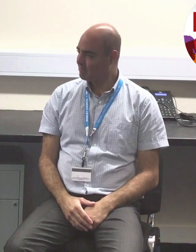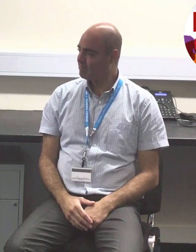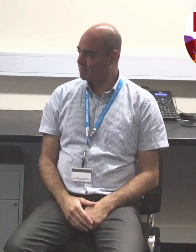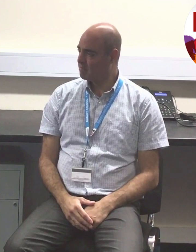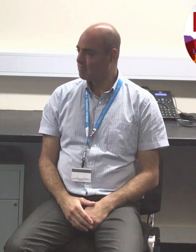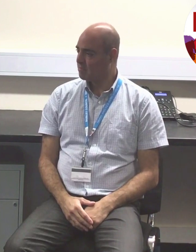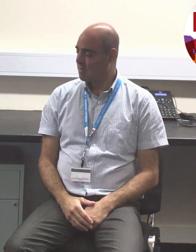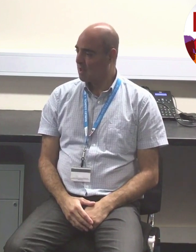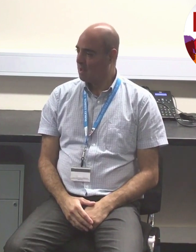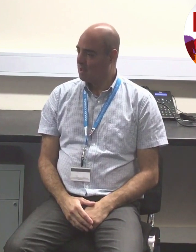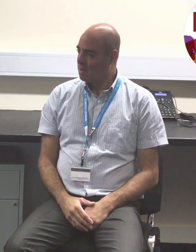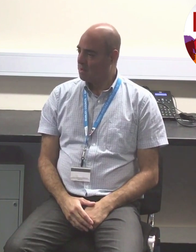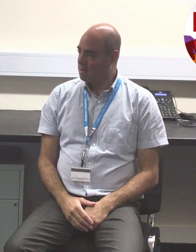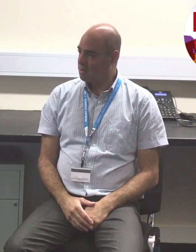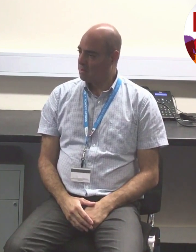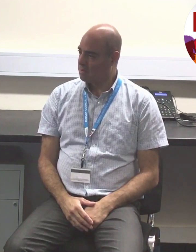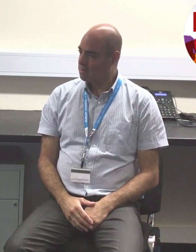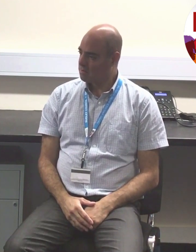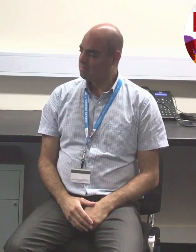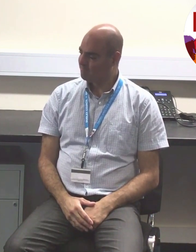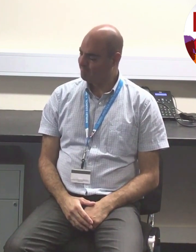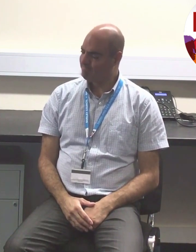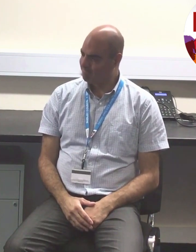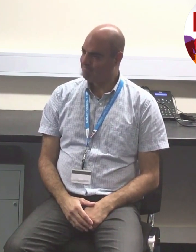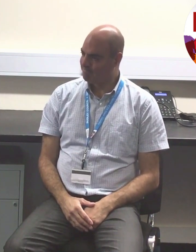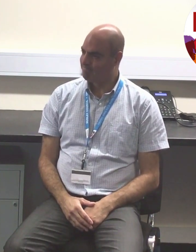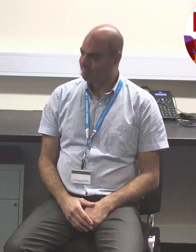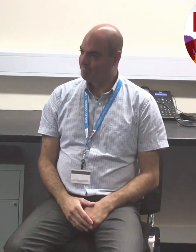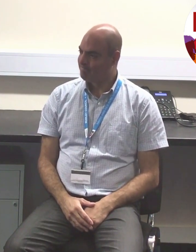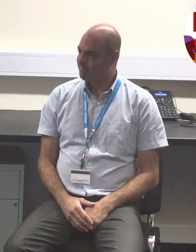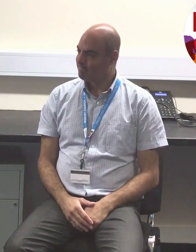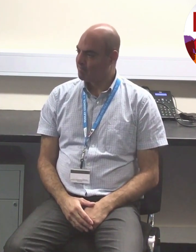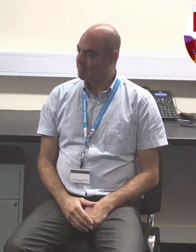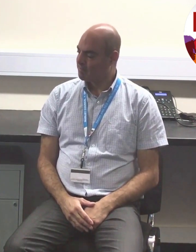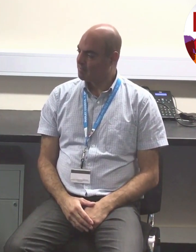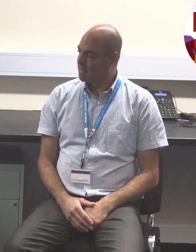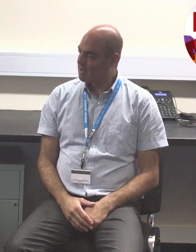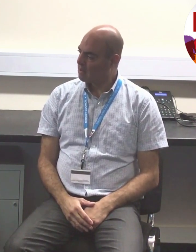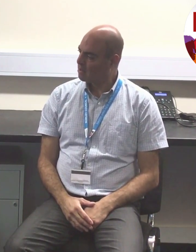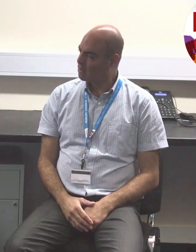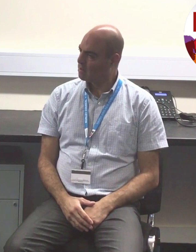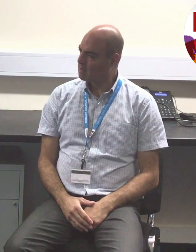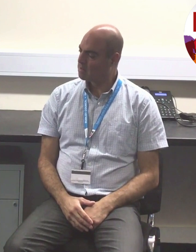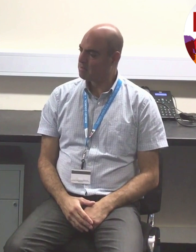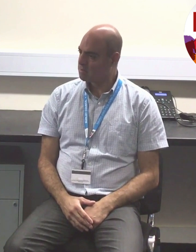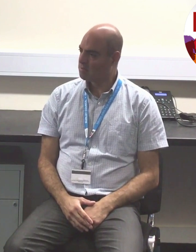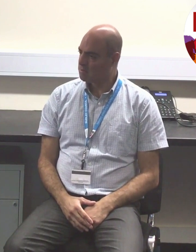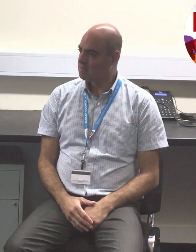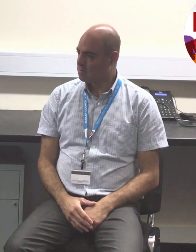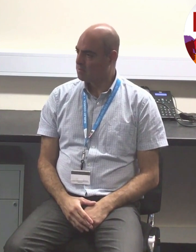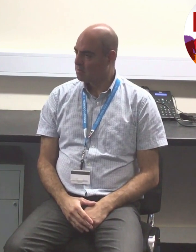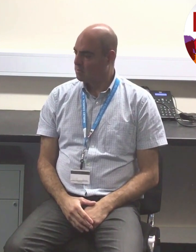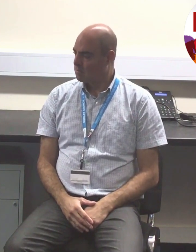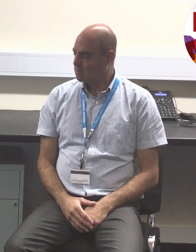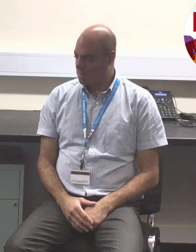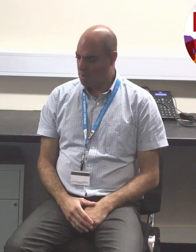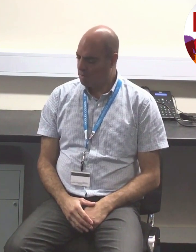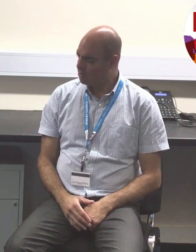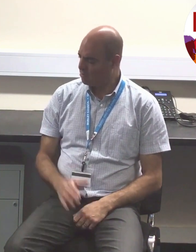as important to deaf people as it is to hearing people. So how else do deaf people like to communicate?